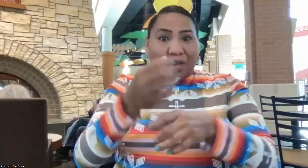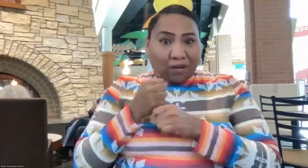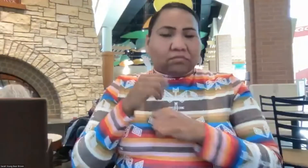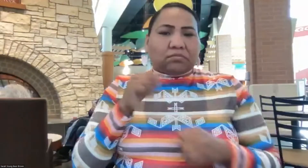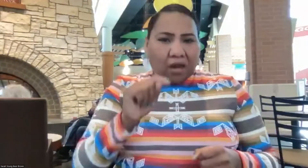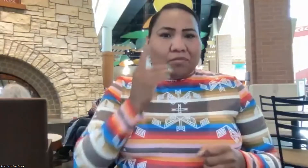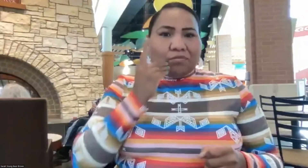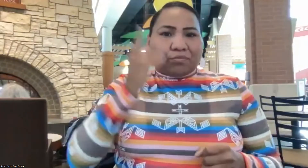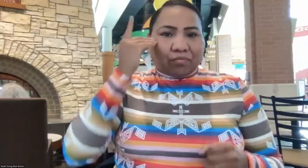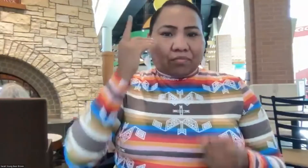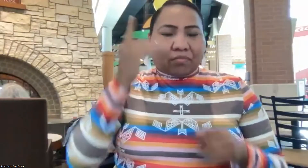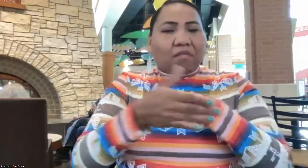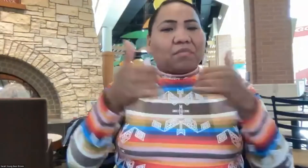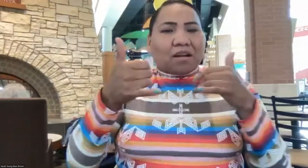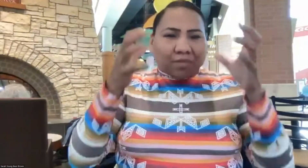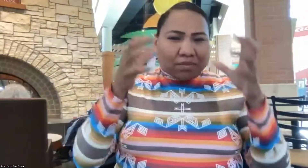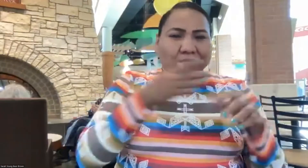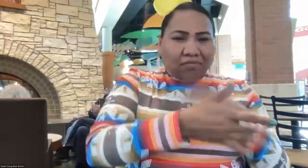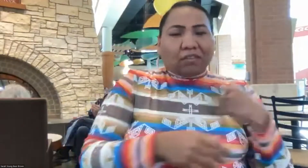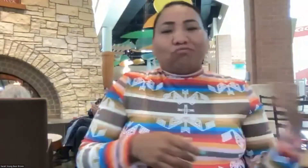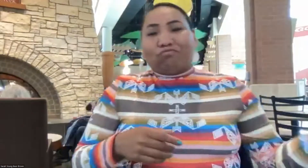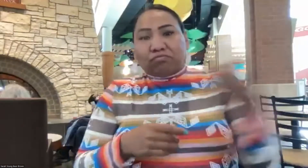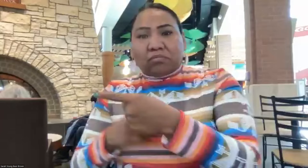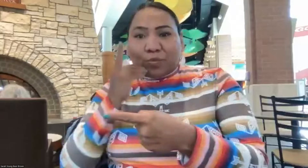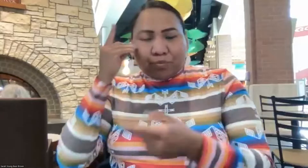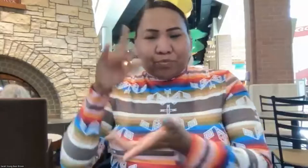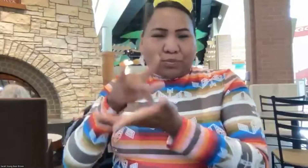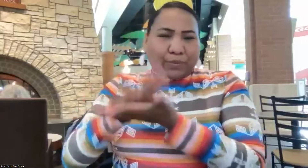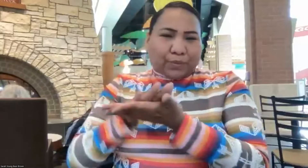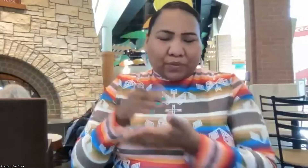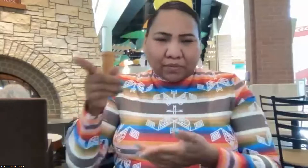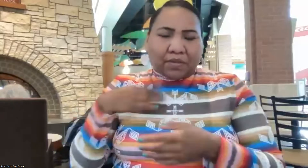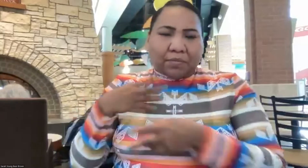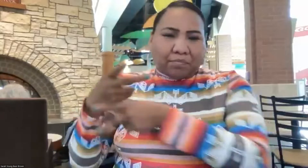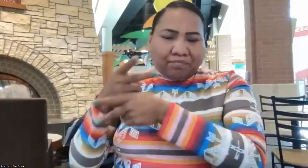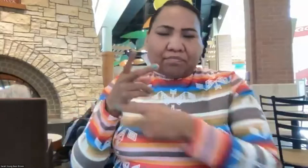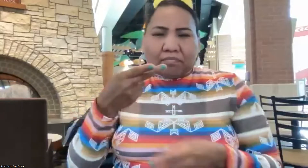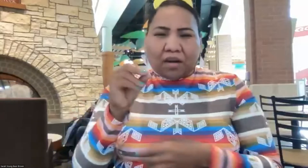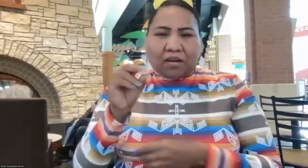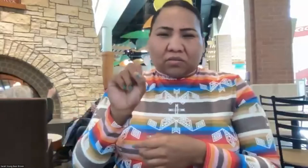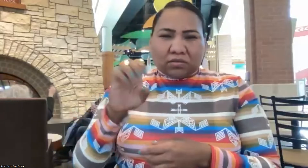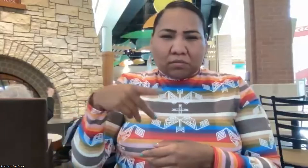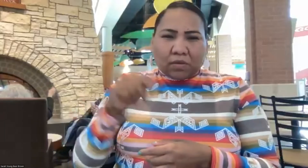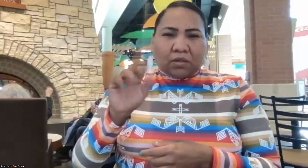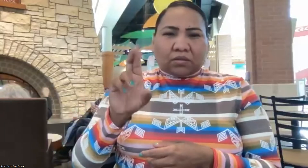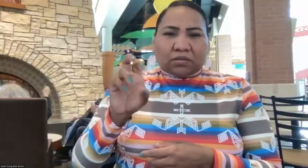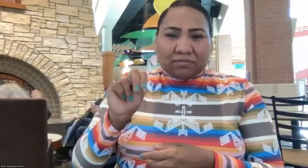I remember the first time I had my period, I was at the dorm of the school,